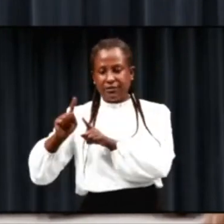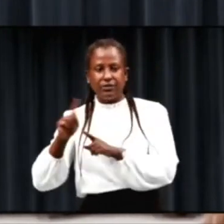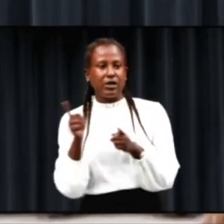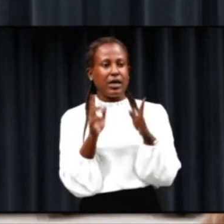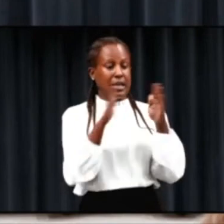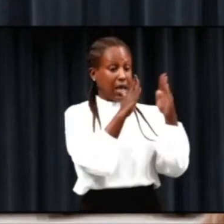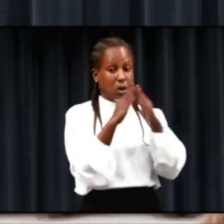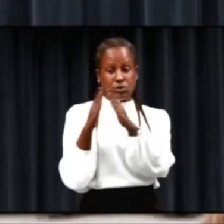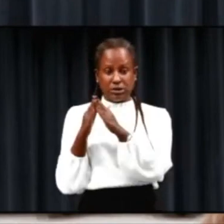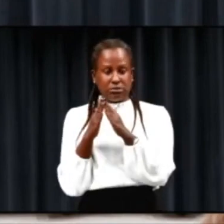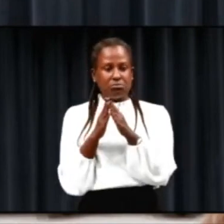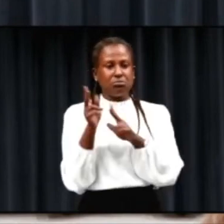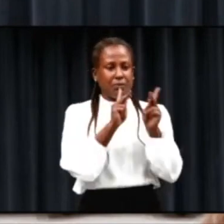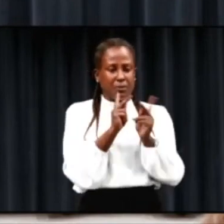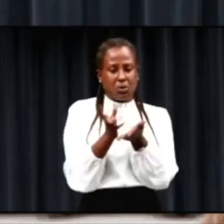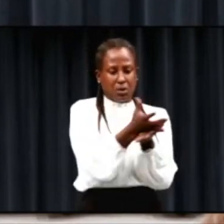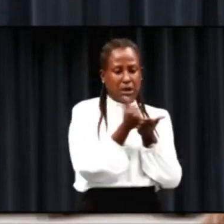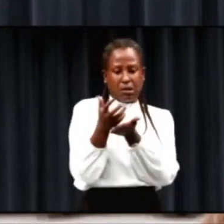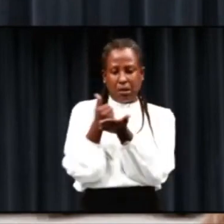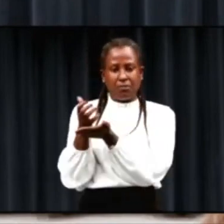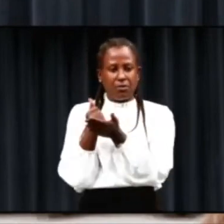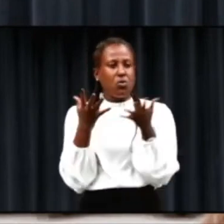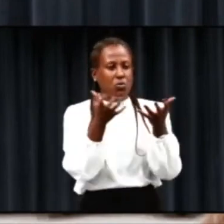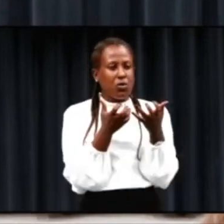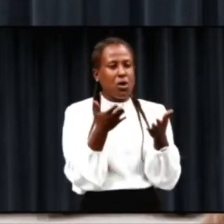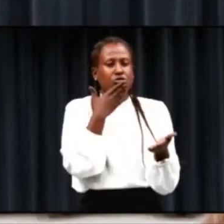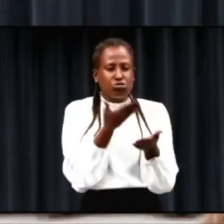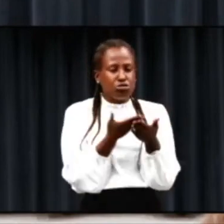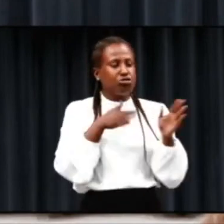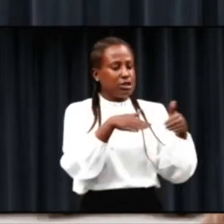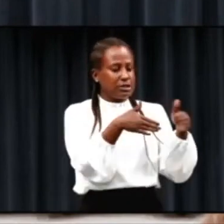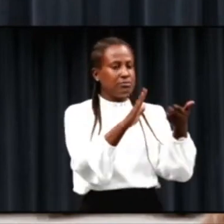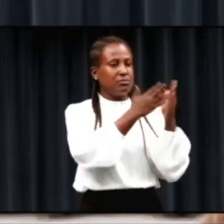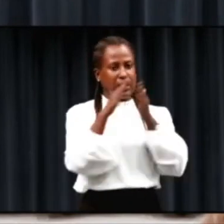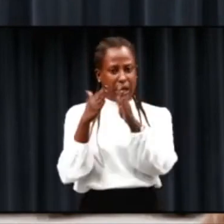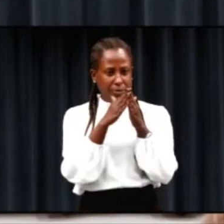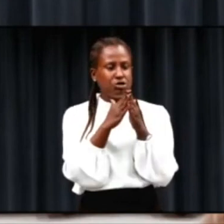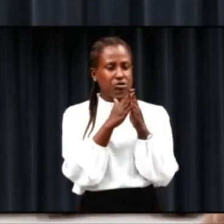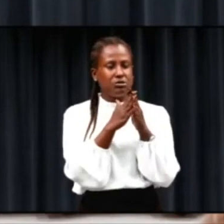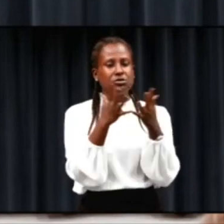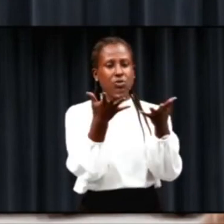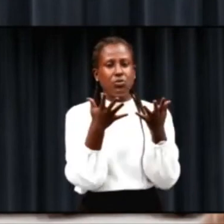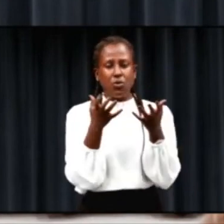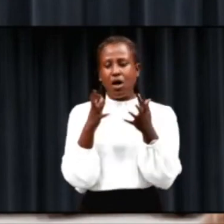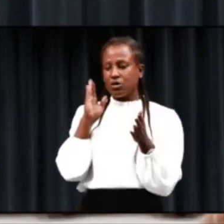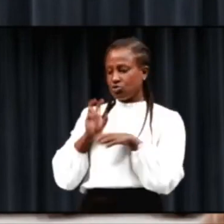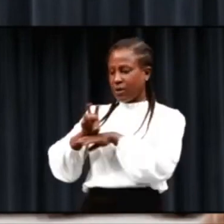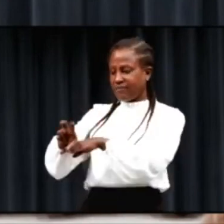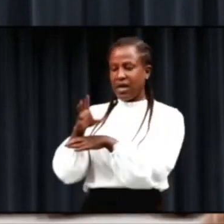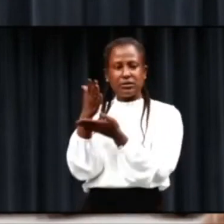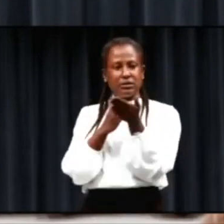incomes. We want walkable, amenity-rich neighborhoods, and we want to invest in neighborhoods that have not received the care that